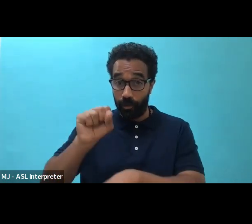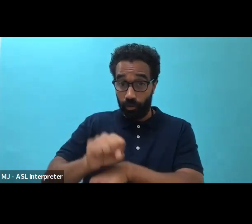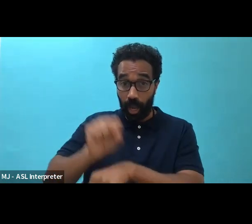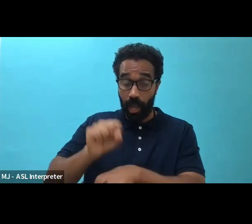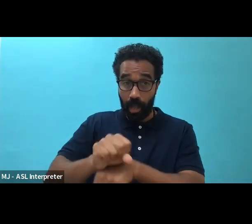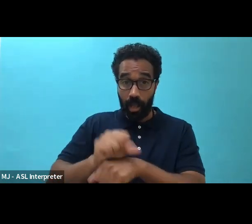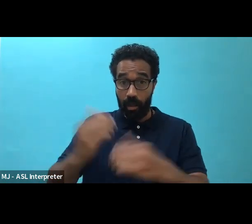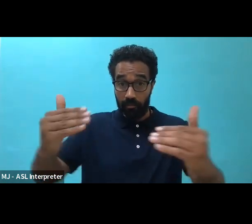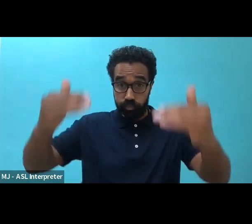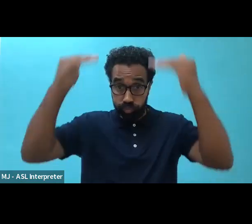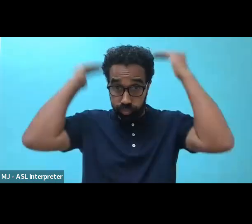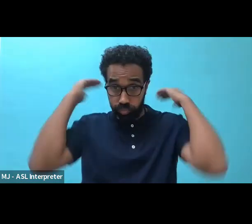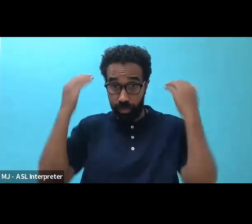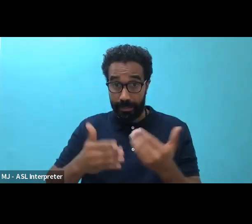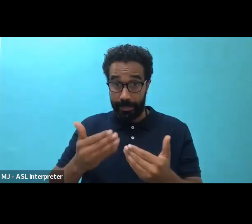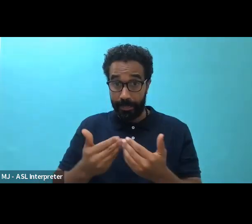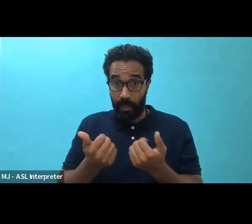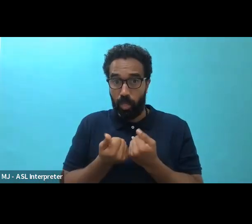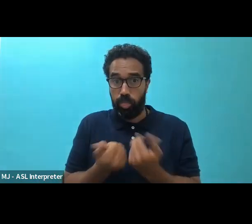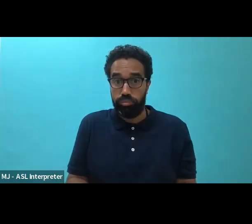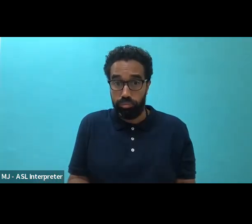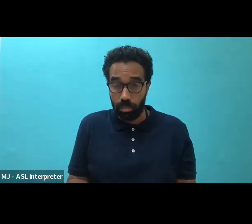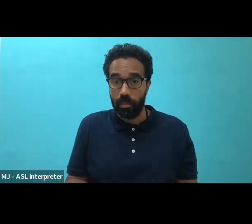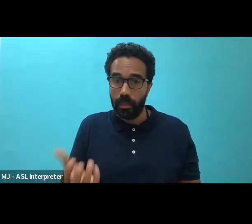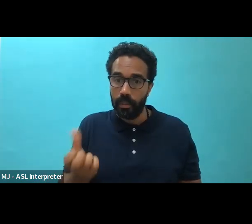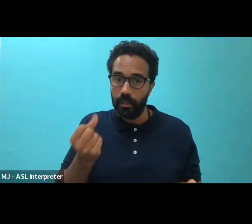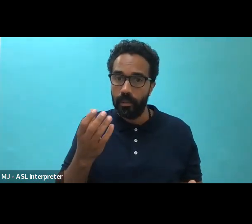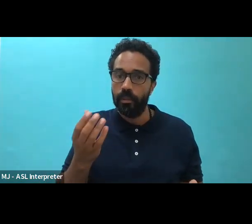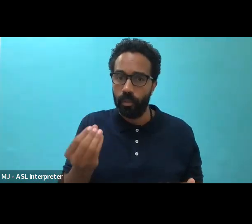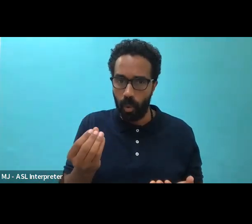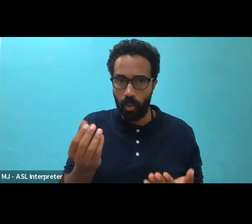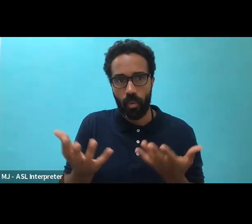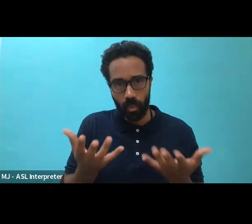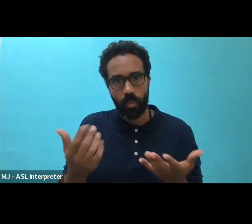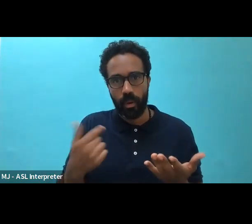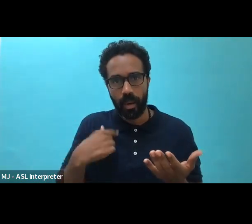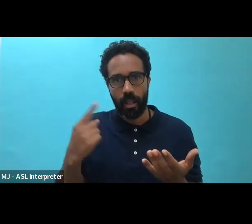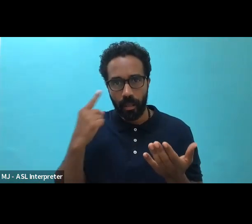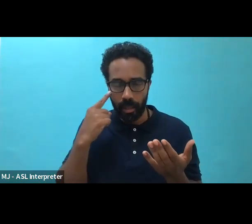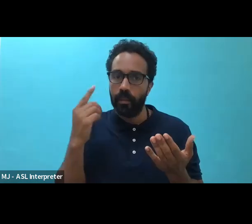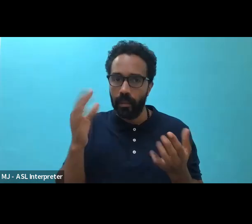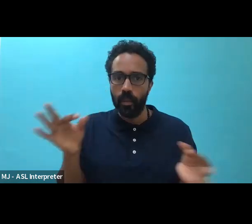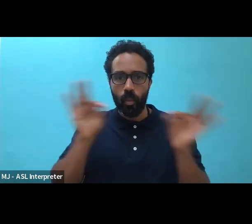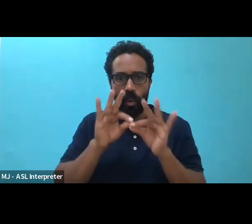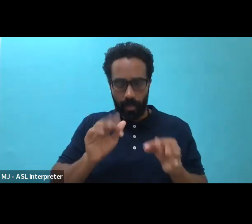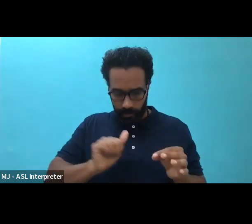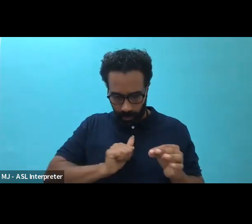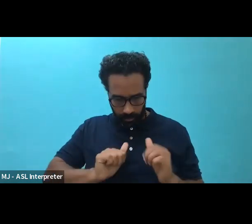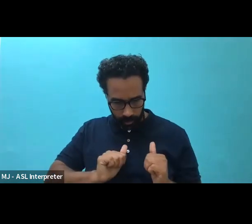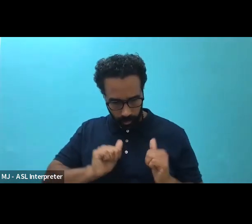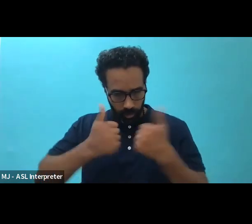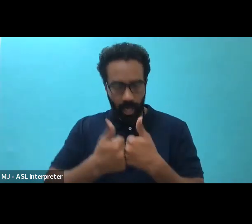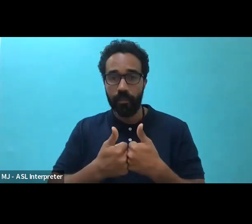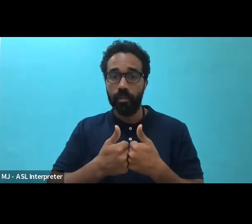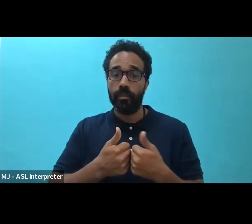easy to get burned out. So I think we all need to challenge ourselves to assume